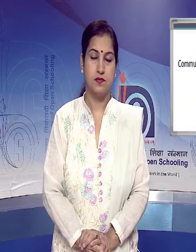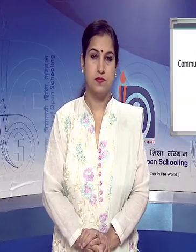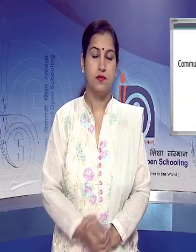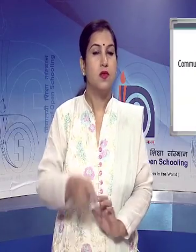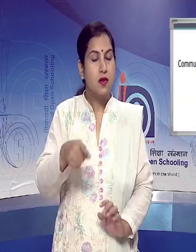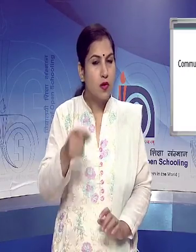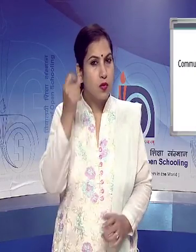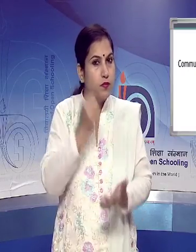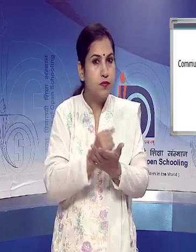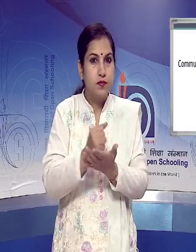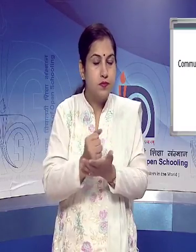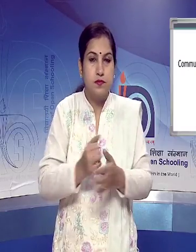Now let's understand